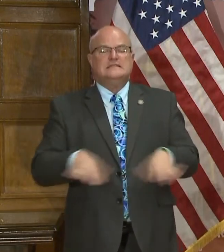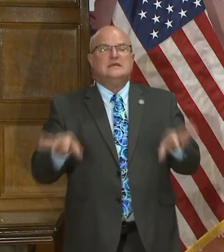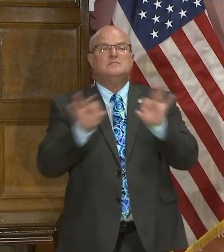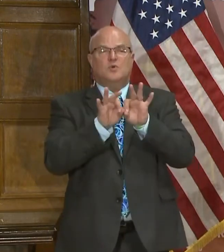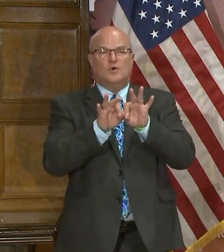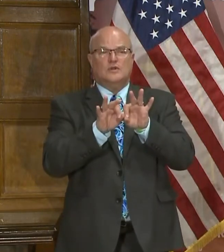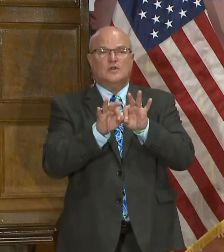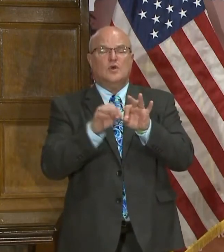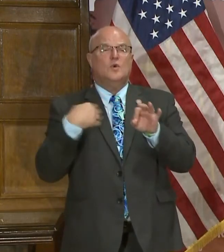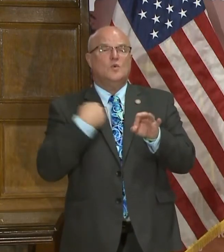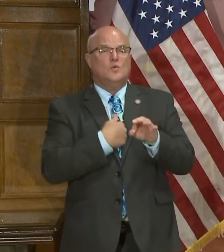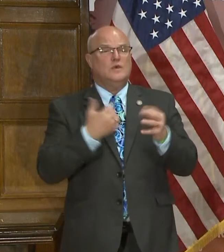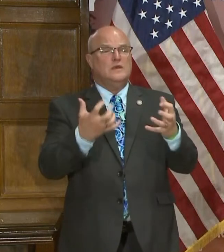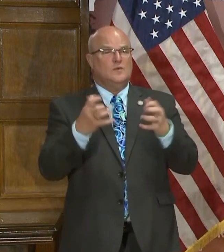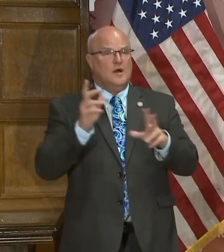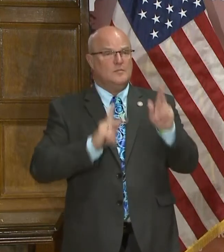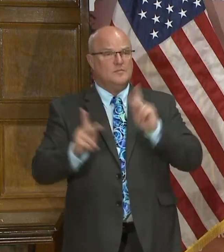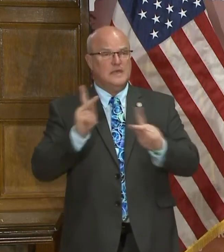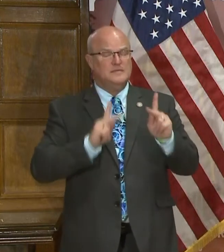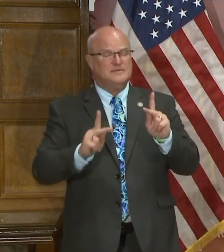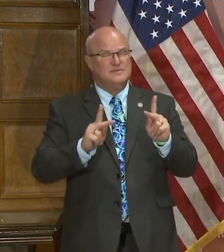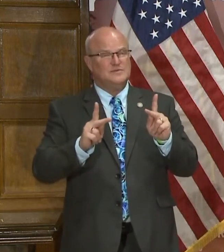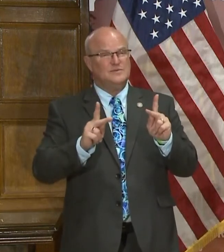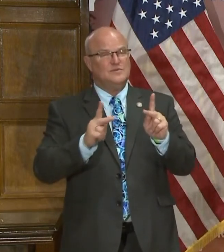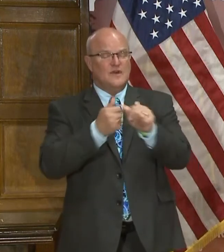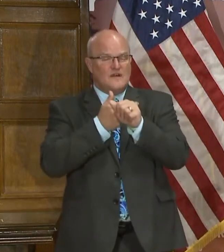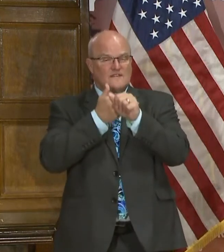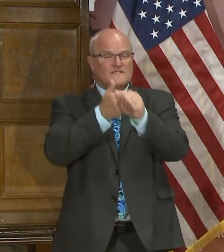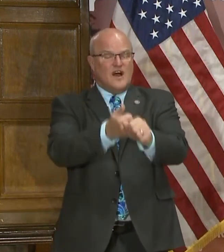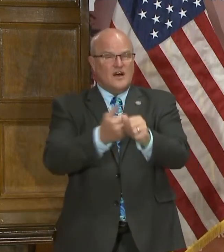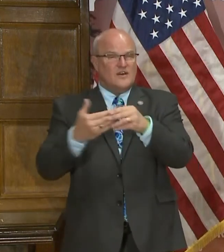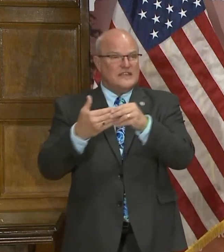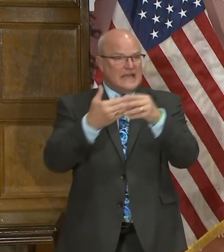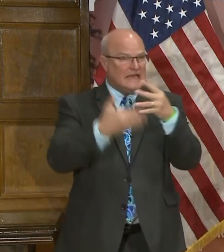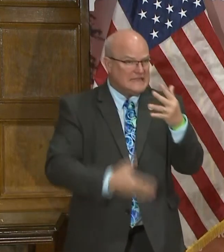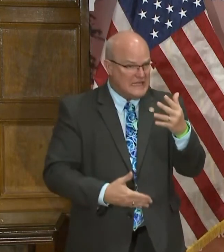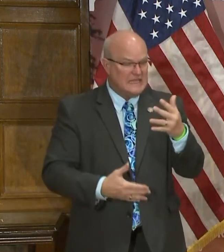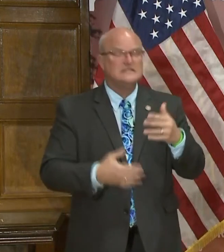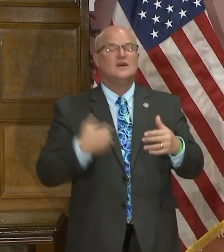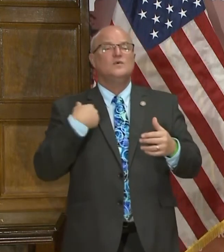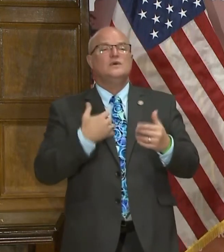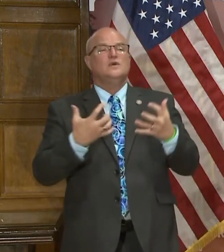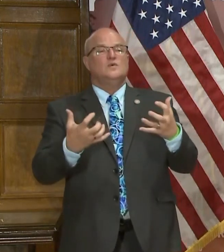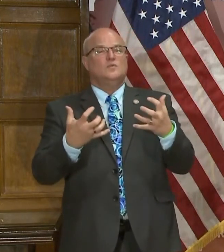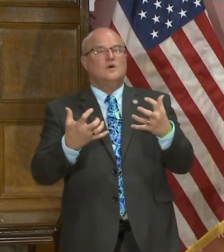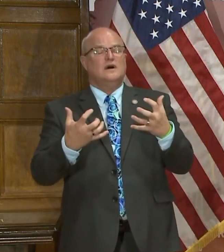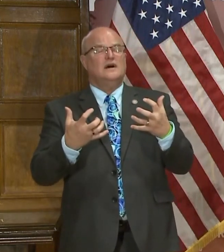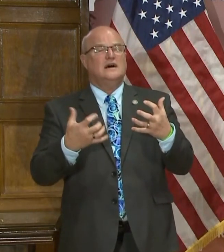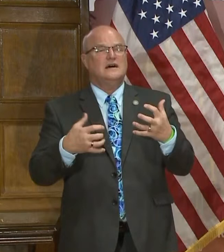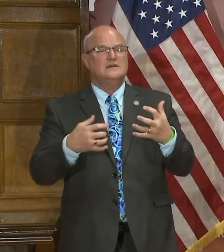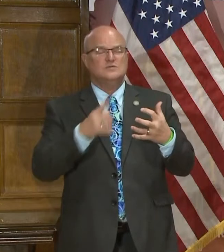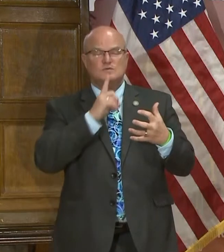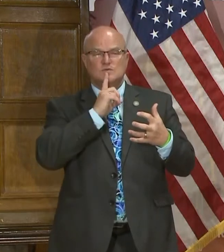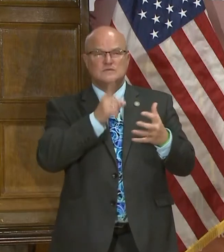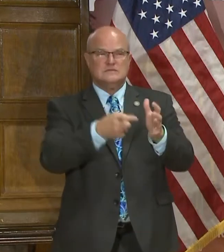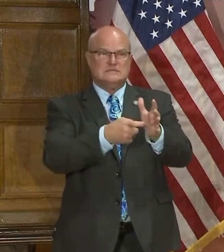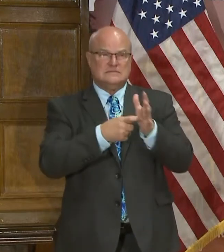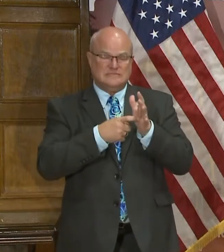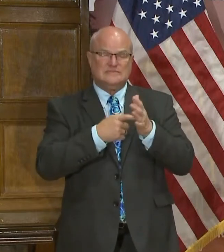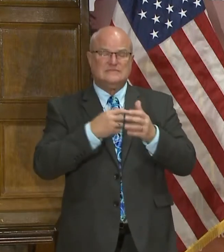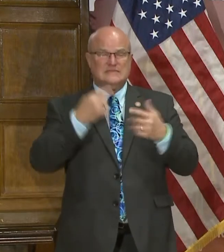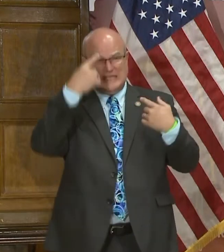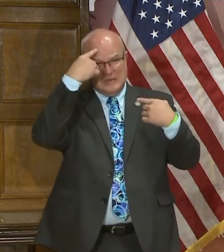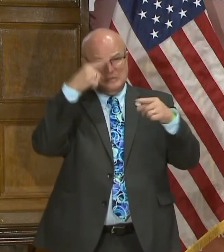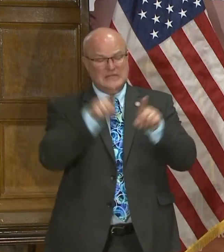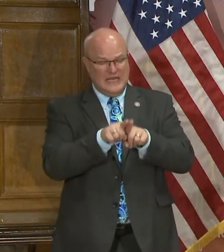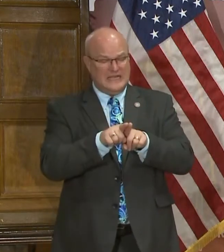of the equation. We want everybody to be disciplined, to follow the guidelines. We want to be able to insist upon compliance,